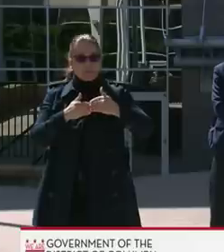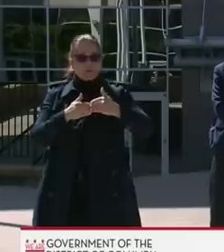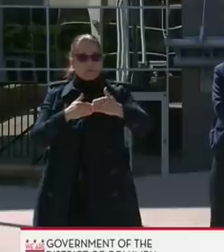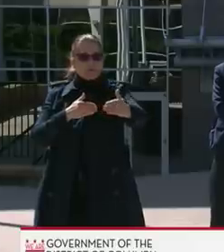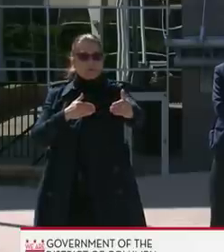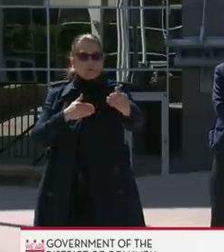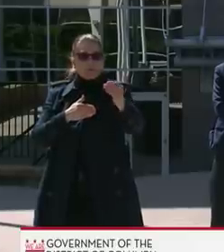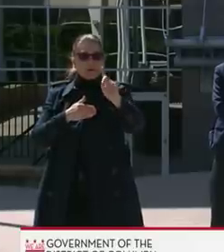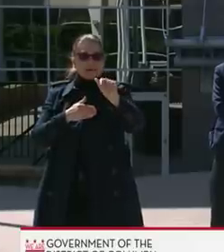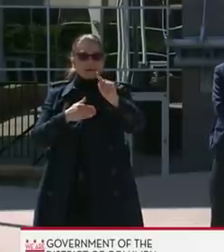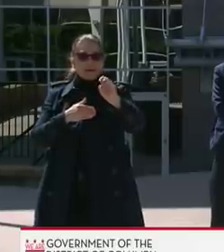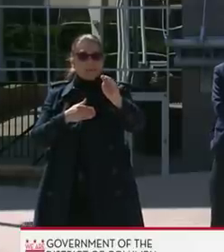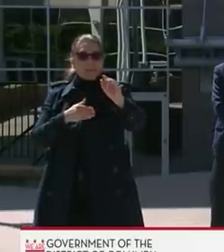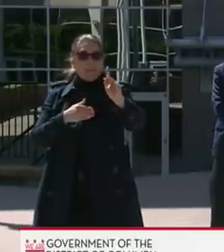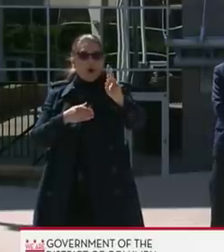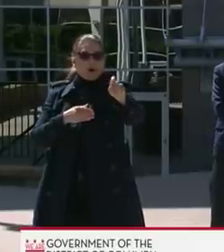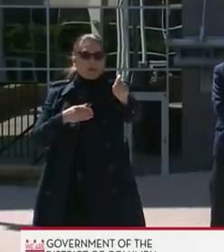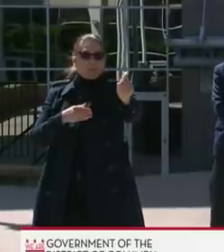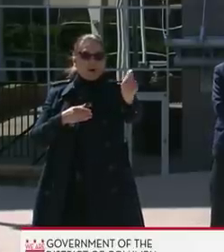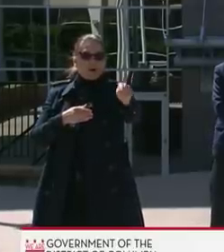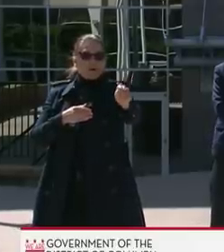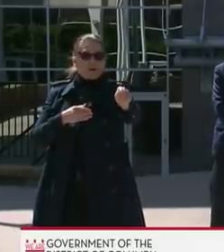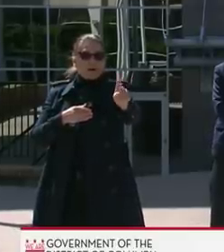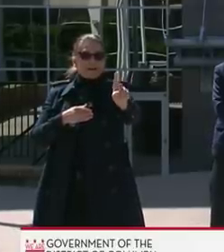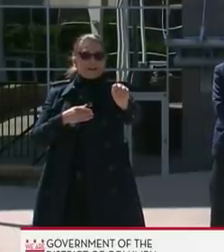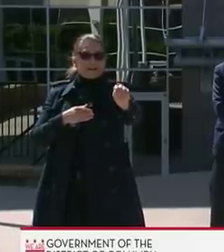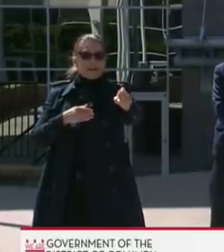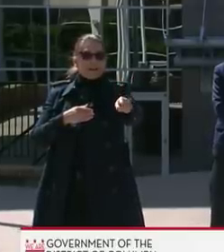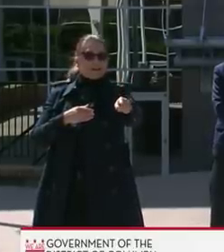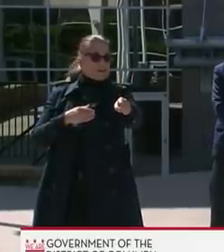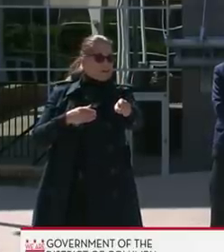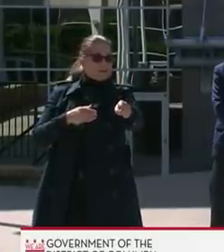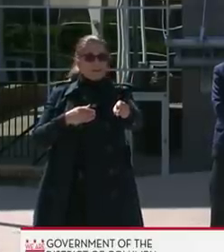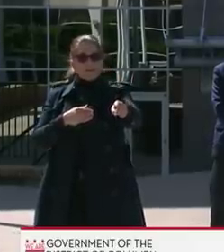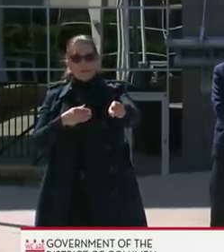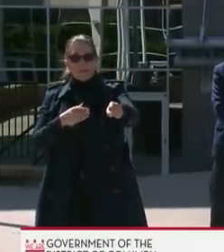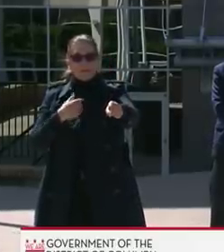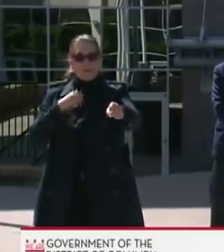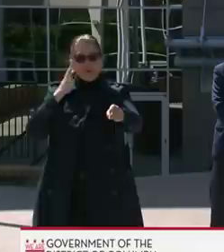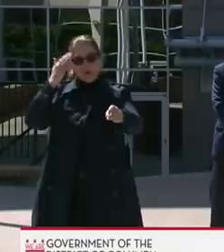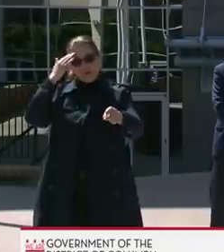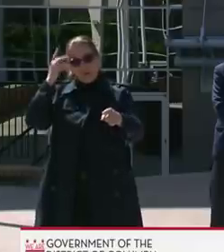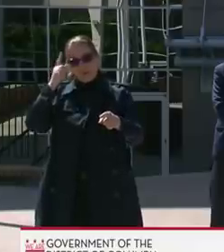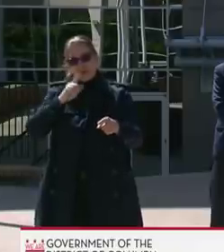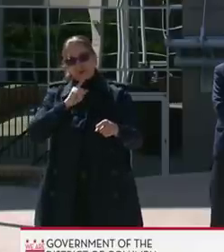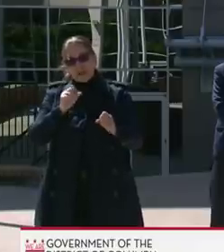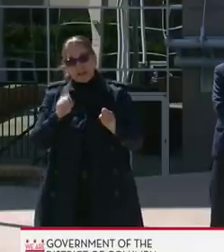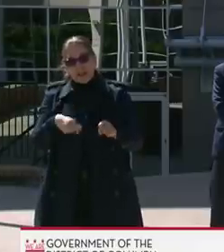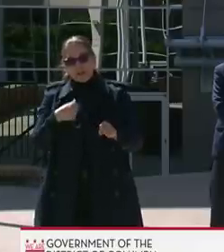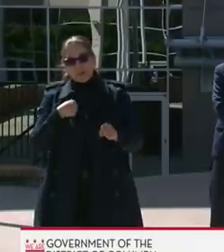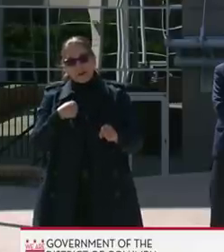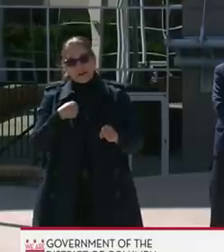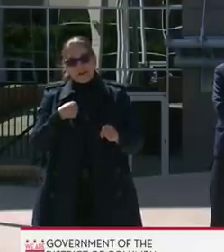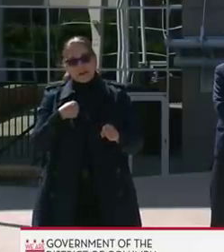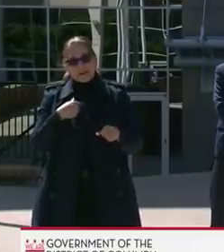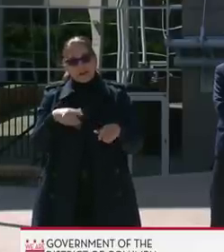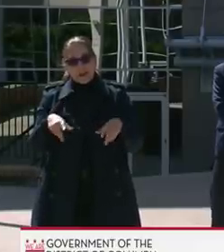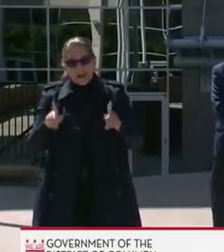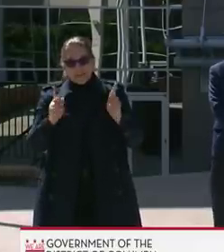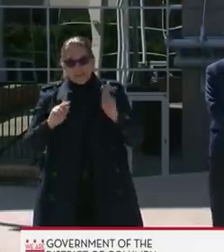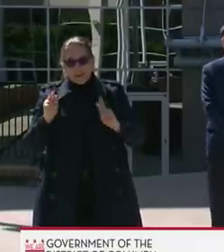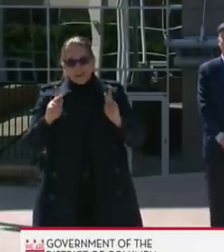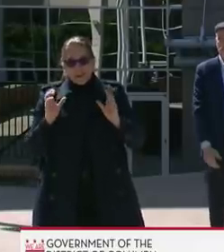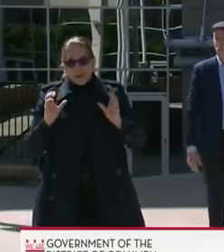would be able to know for sure how we could dial up or dial up activity in our